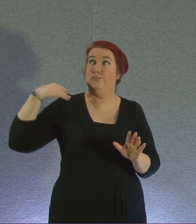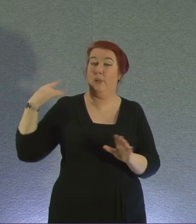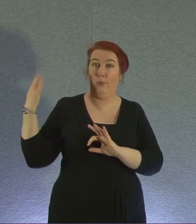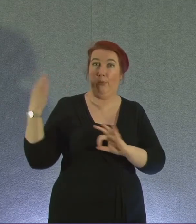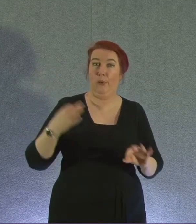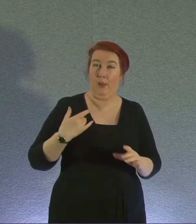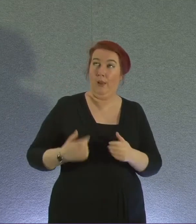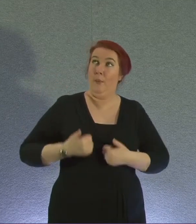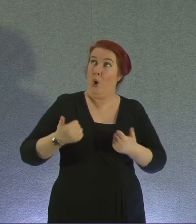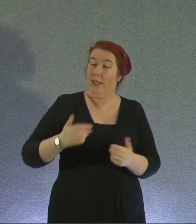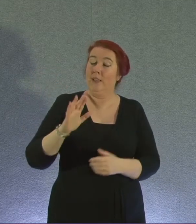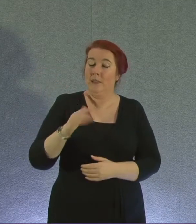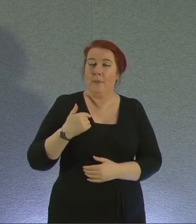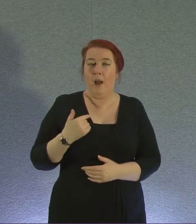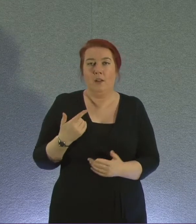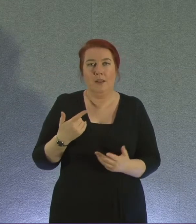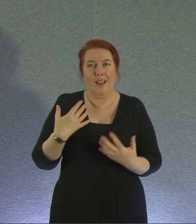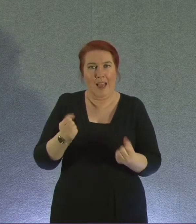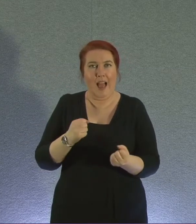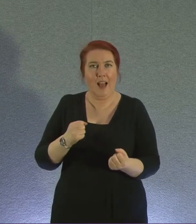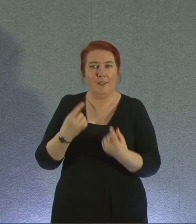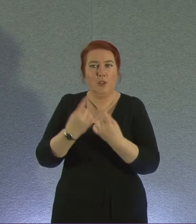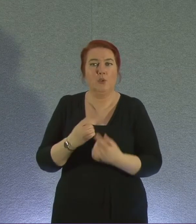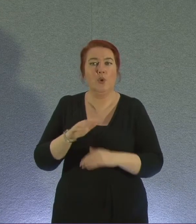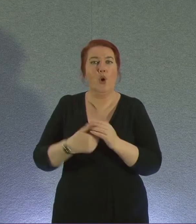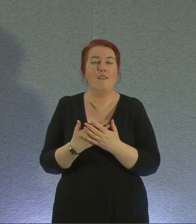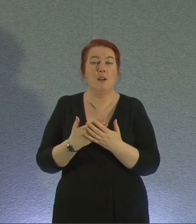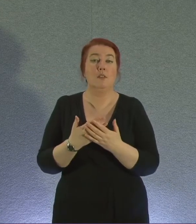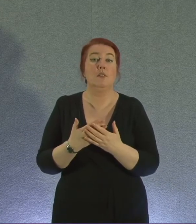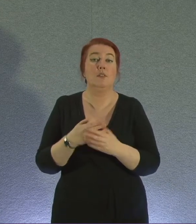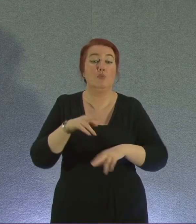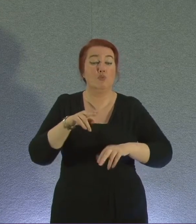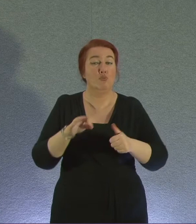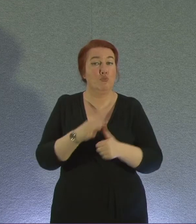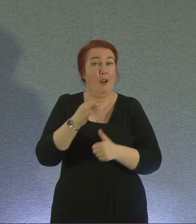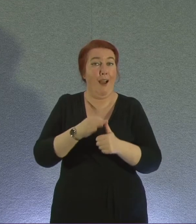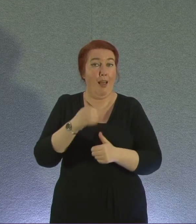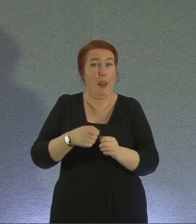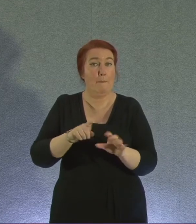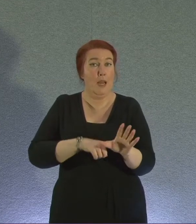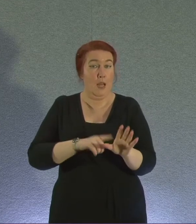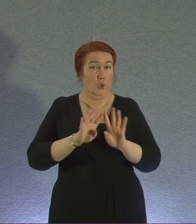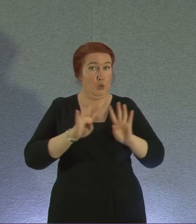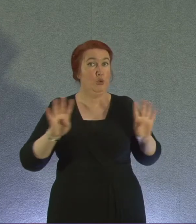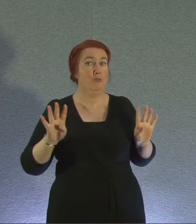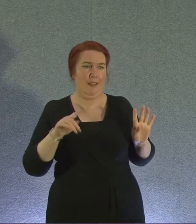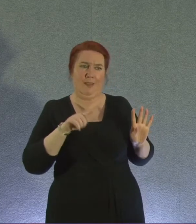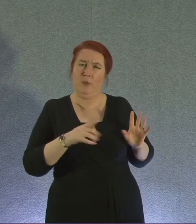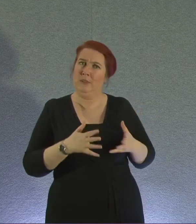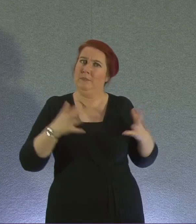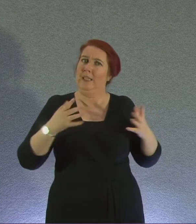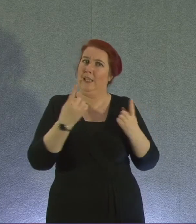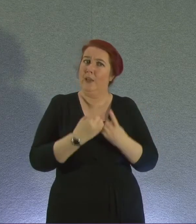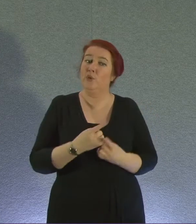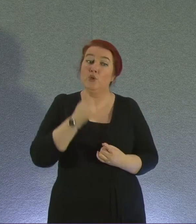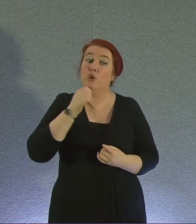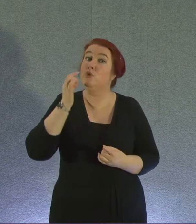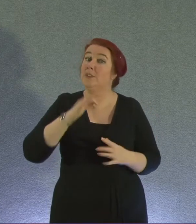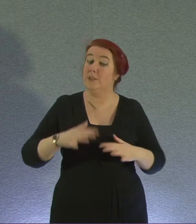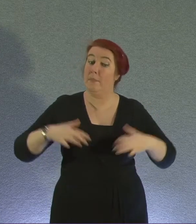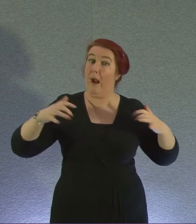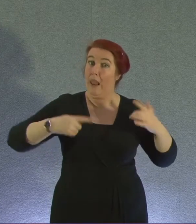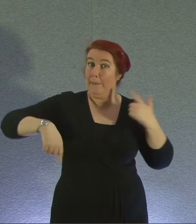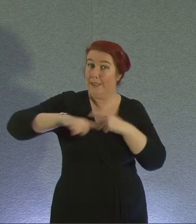this whole issue of the removal of trial by jury, which was an issue that caused a great deal of concern, not just in this chamber,